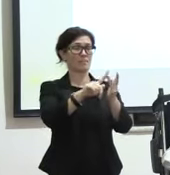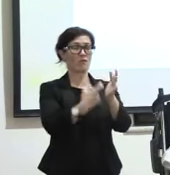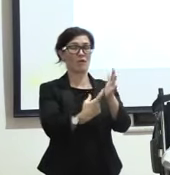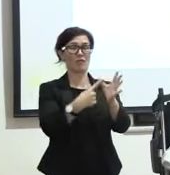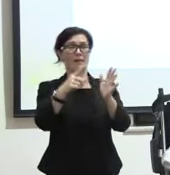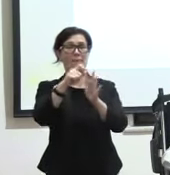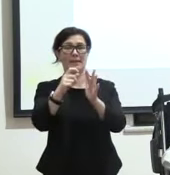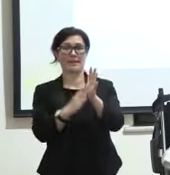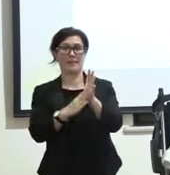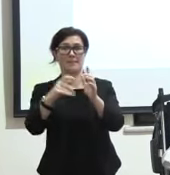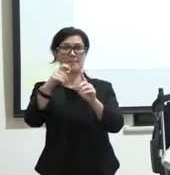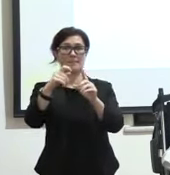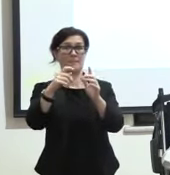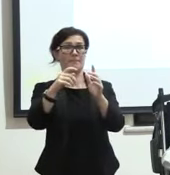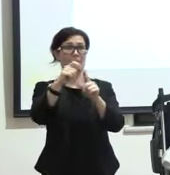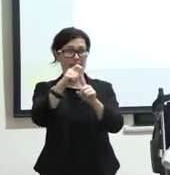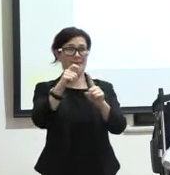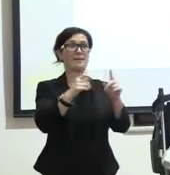provider. So